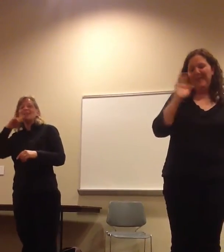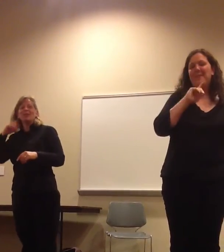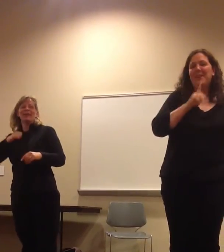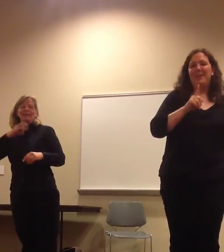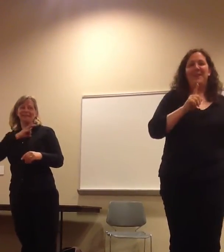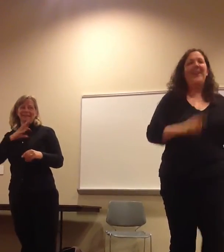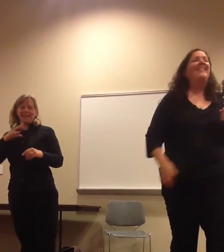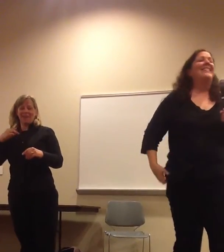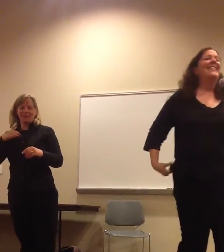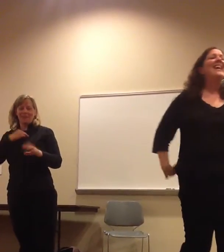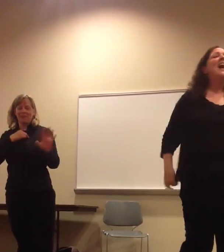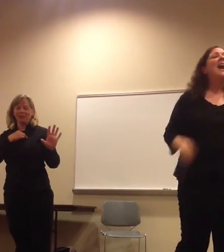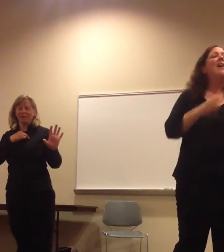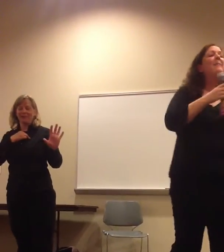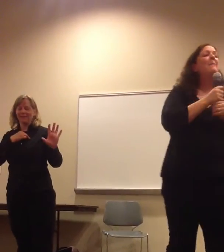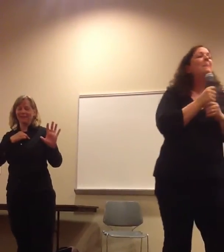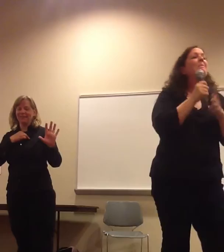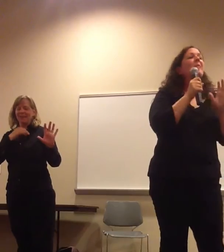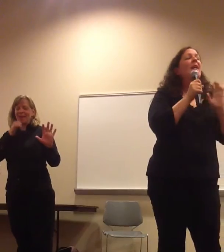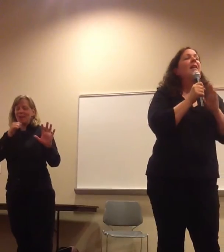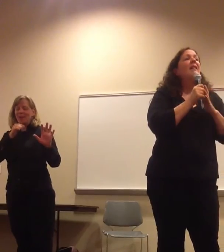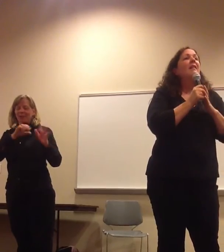sorry, I'm not going to go there.